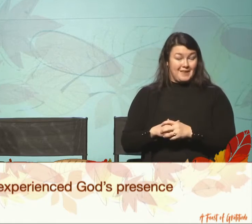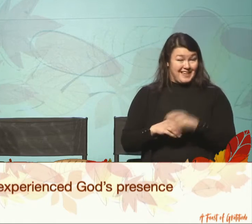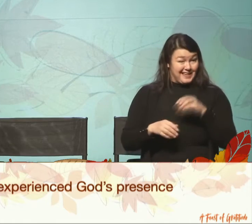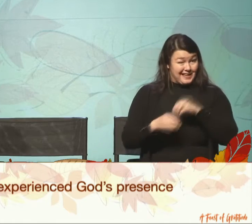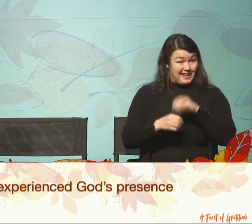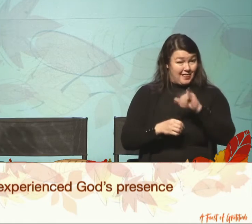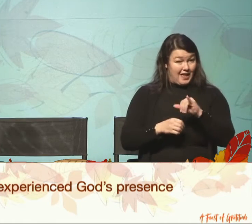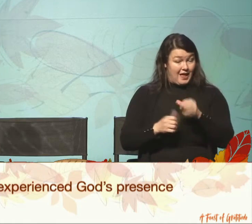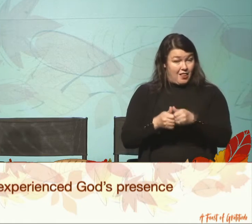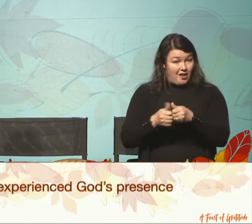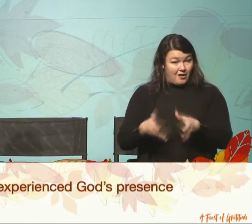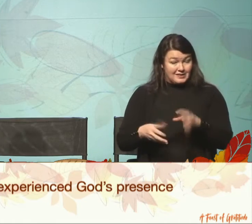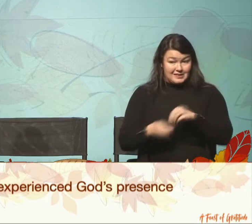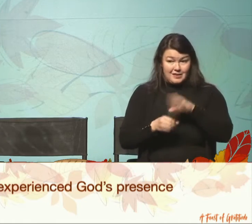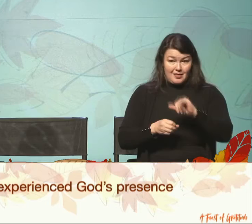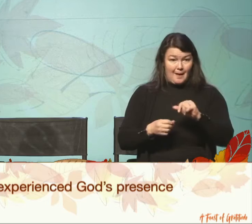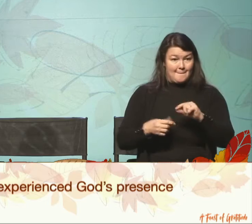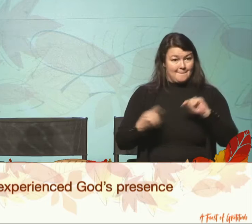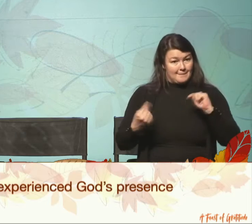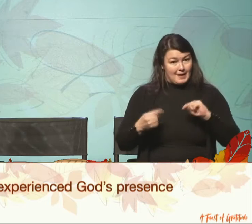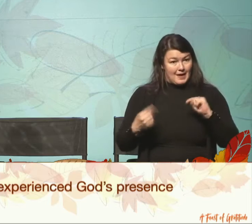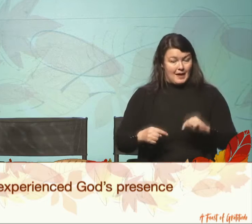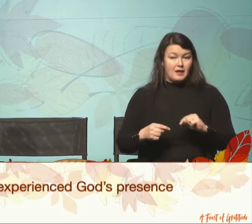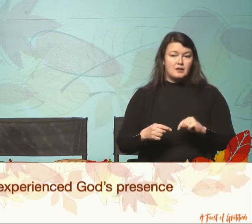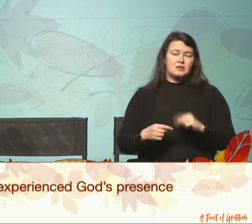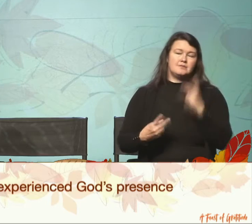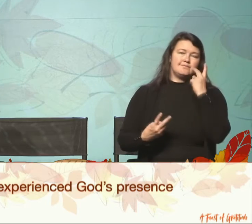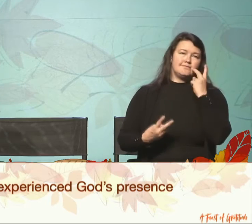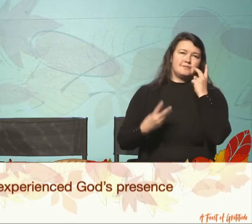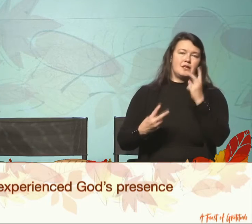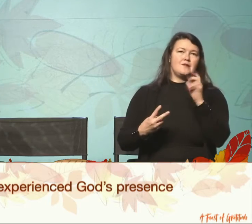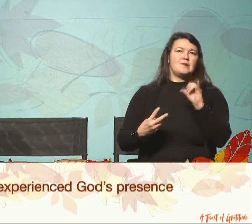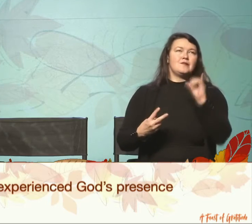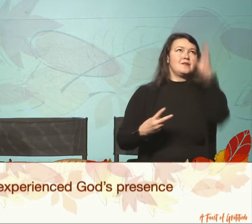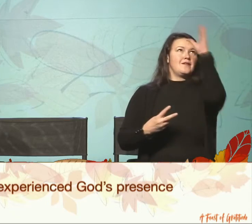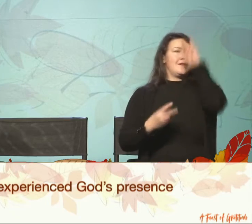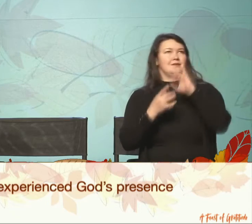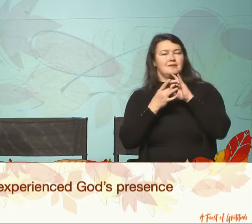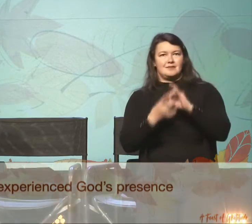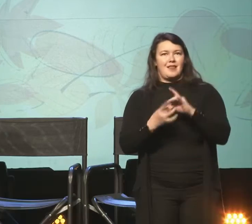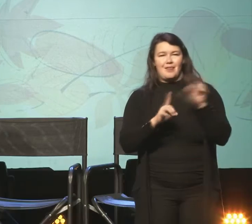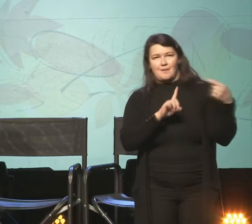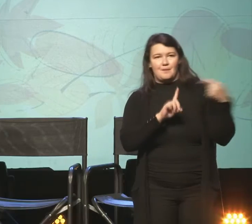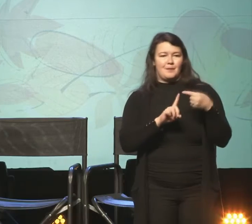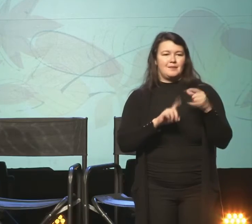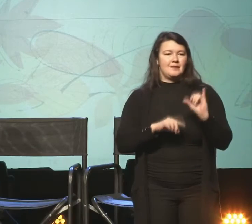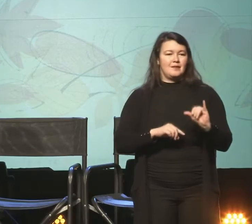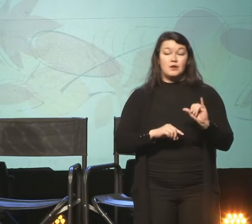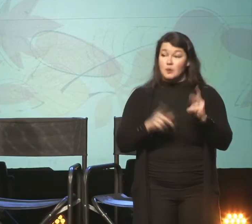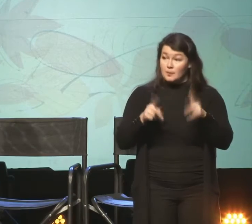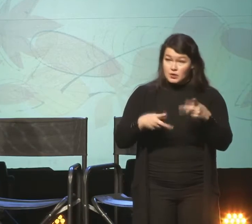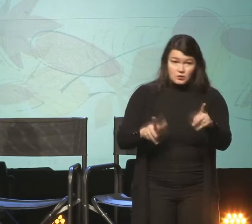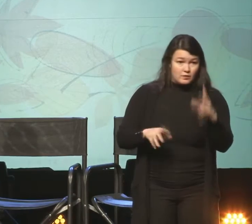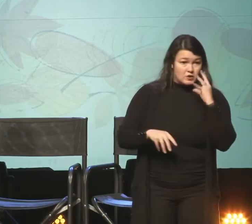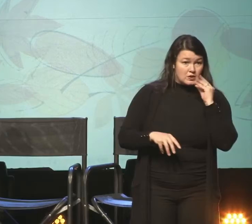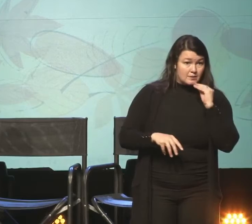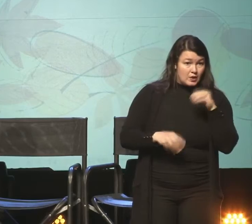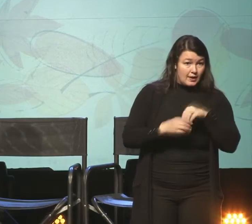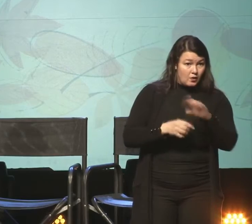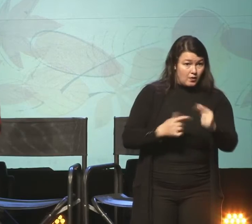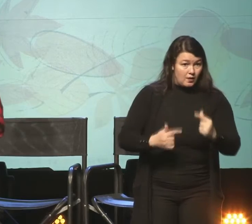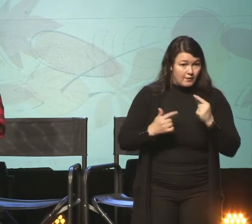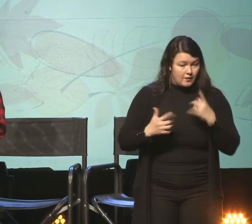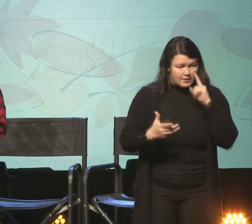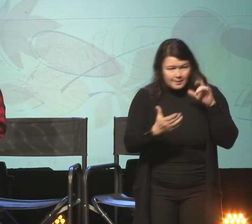that loss, in that pain, he was able to see God's presence there. So is there a person who cared for you in your life? Is there a person who believed